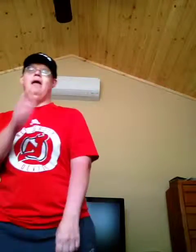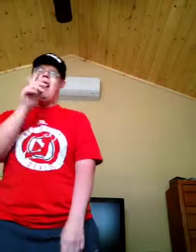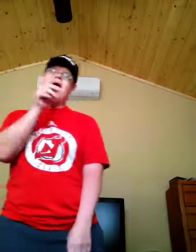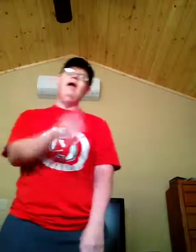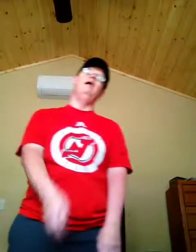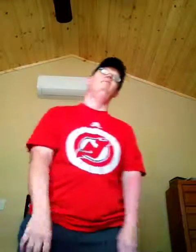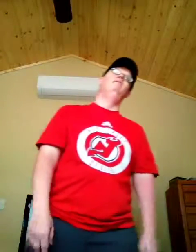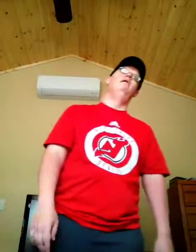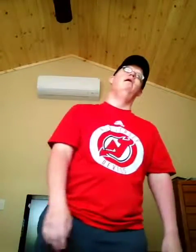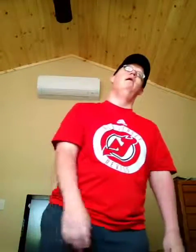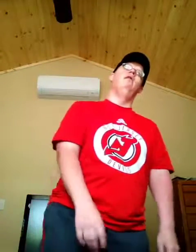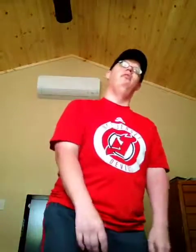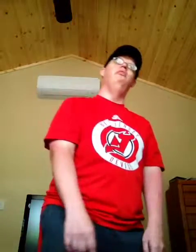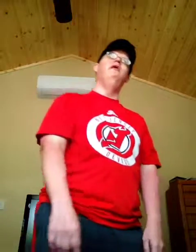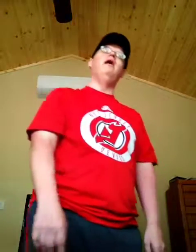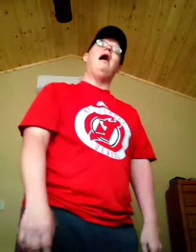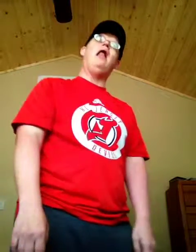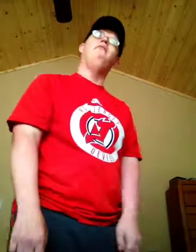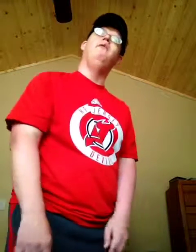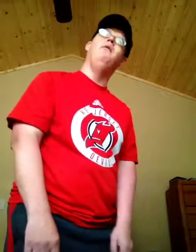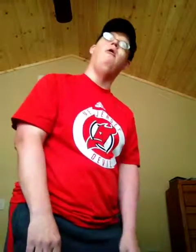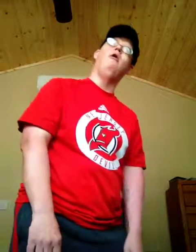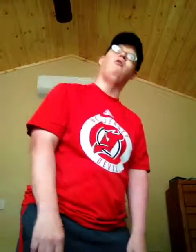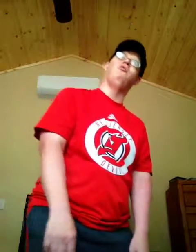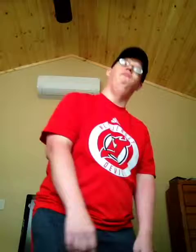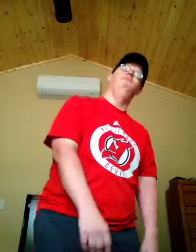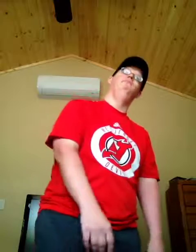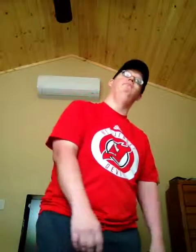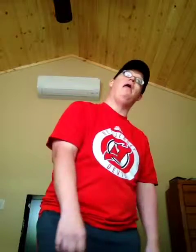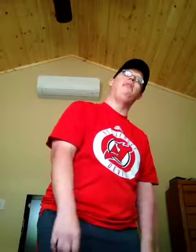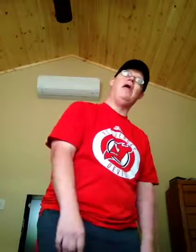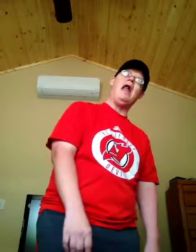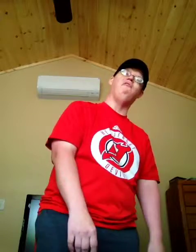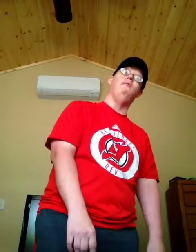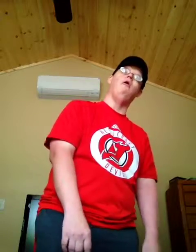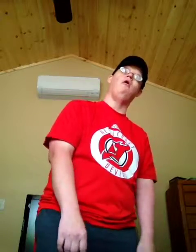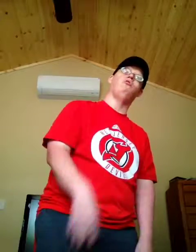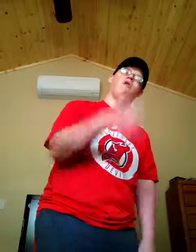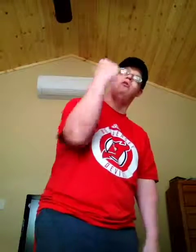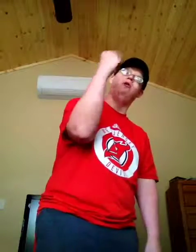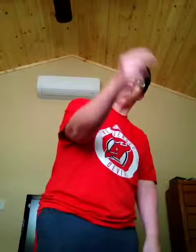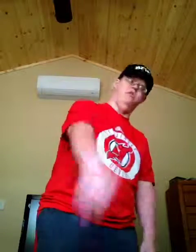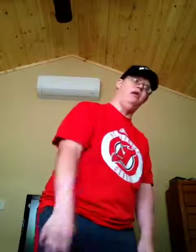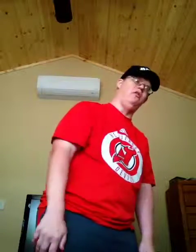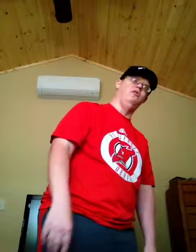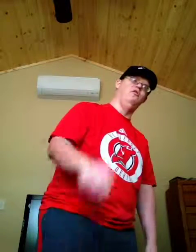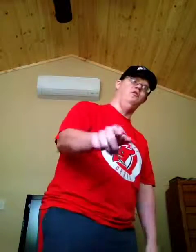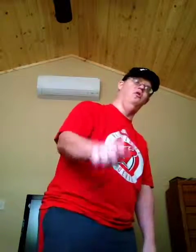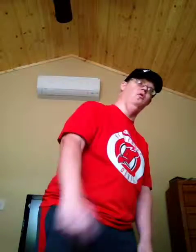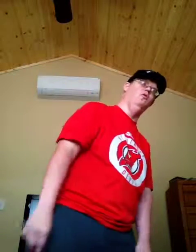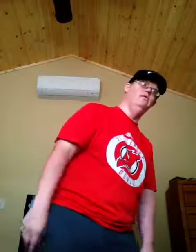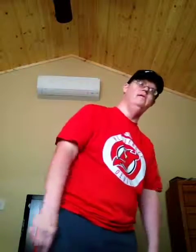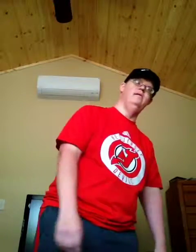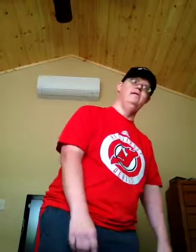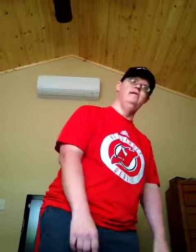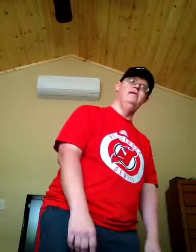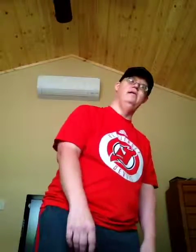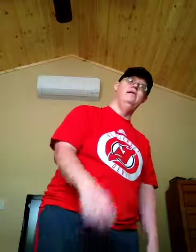I am the alpha boss. And the alpha boss says this to you.